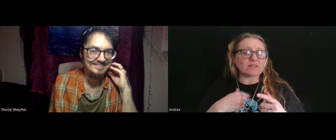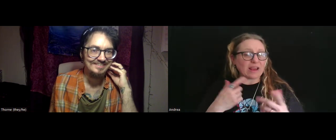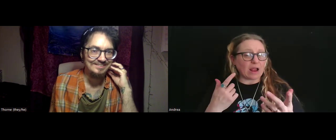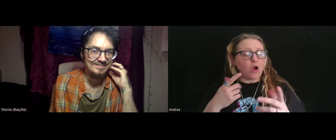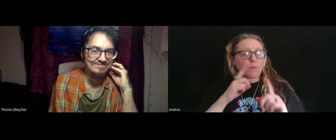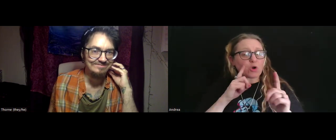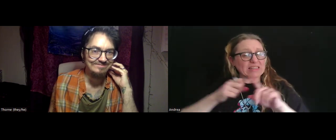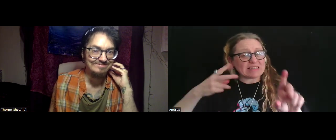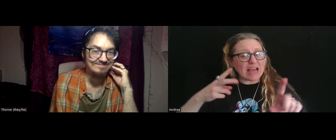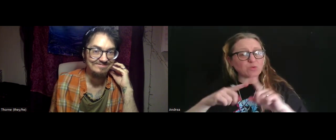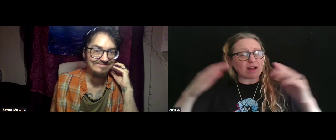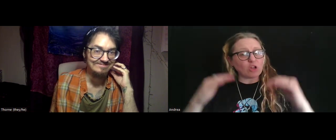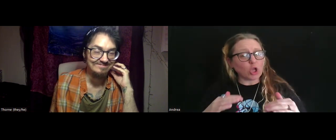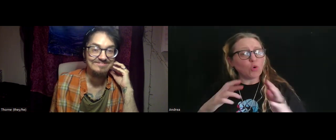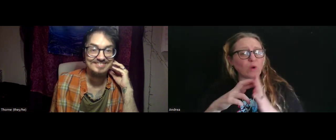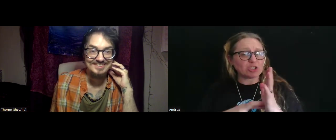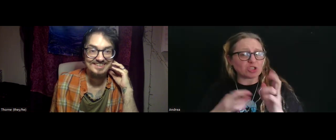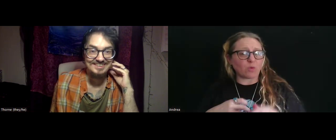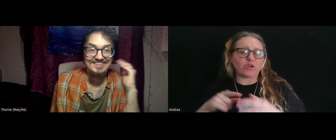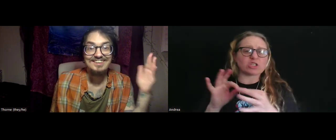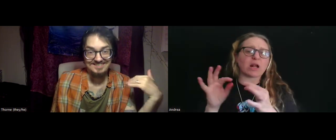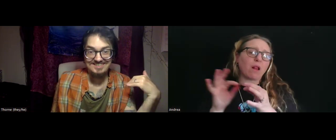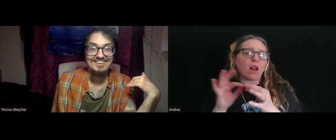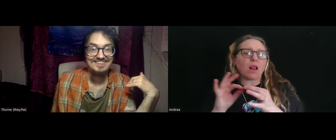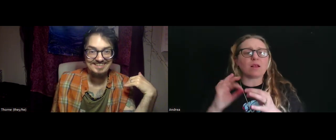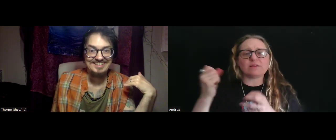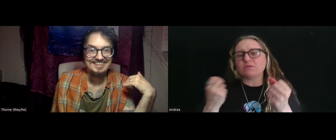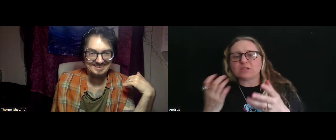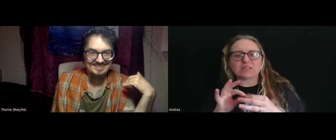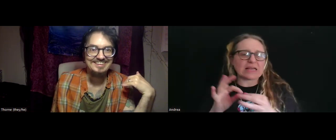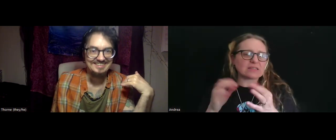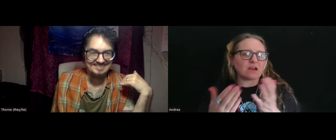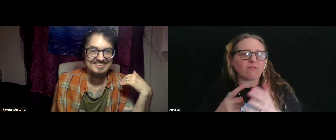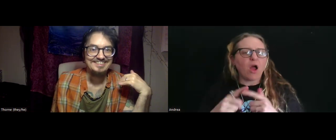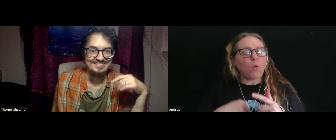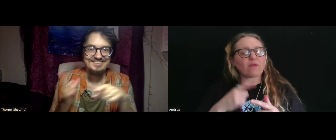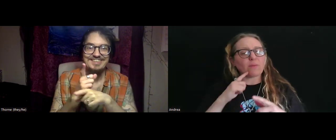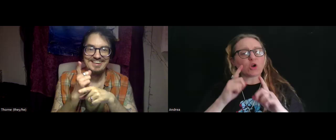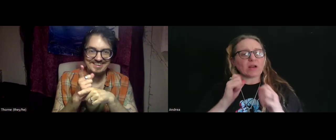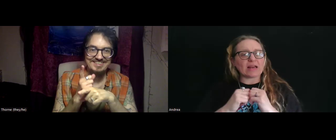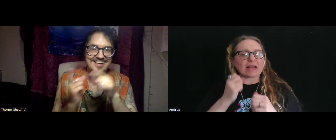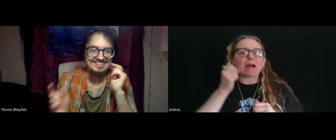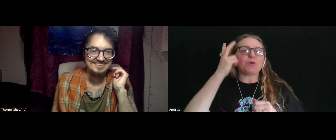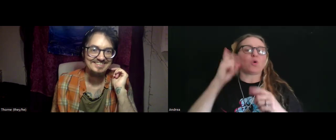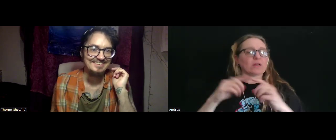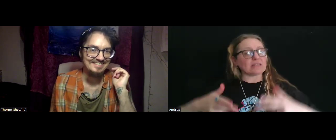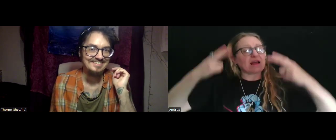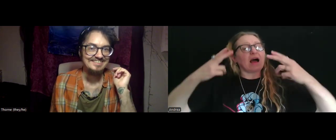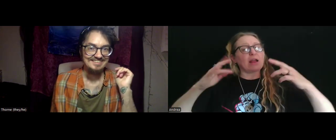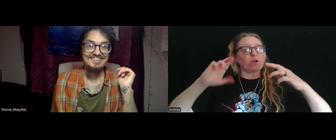like Mercury and Sag would have a low register where they're just like, oh, and they're just saying stuff, where the Mercury and Capricorn is this high